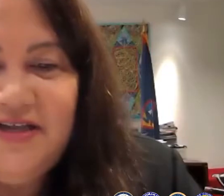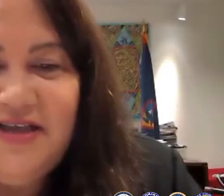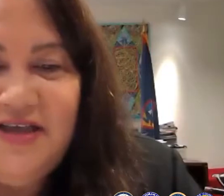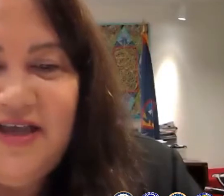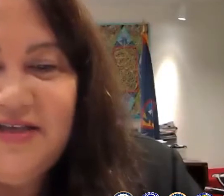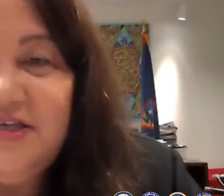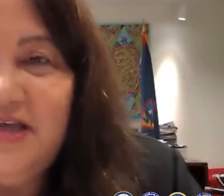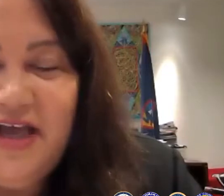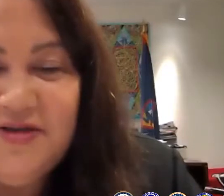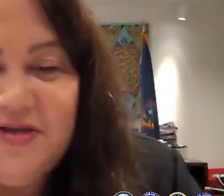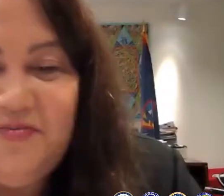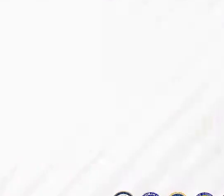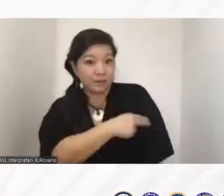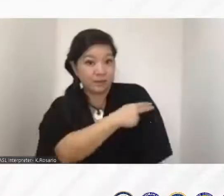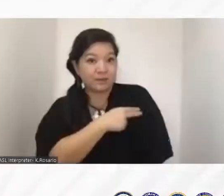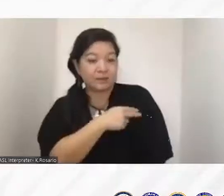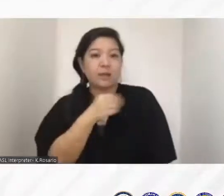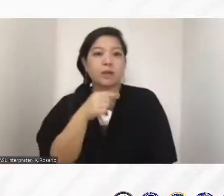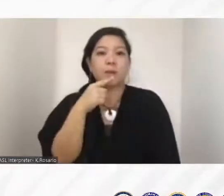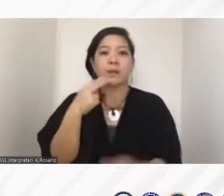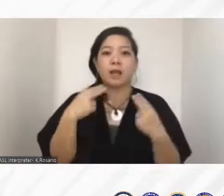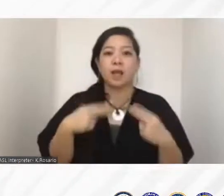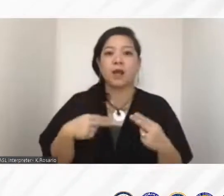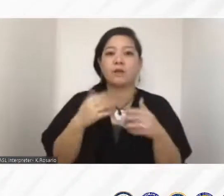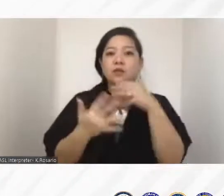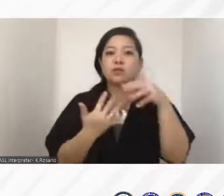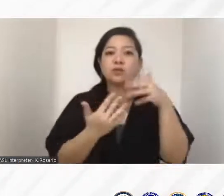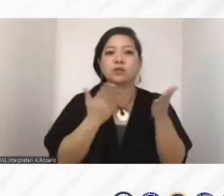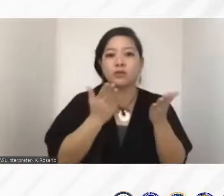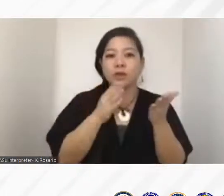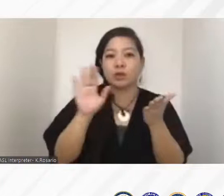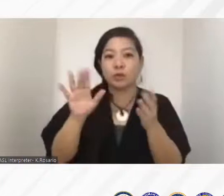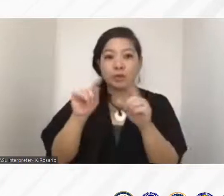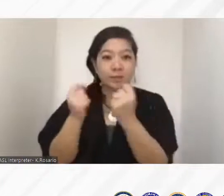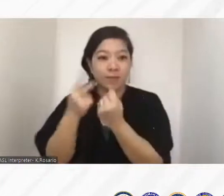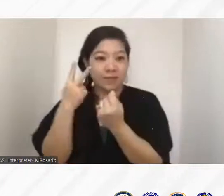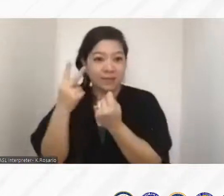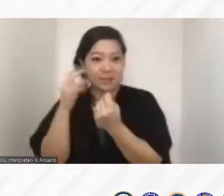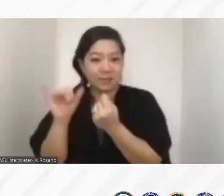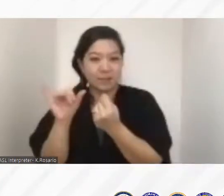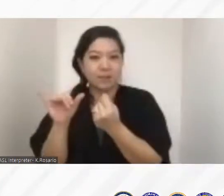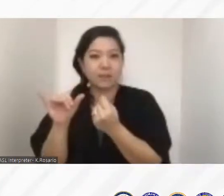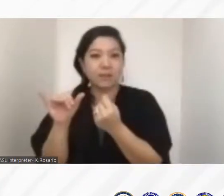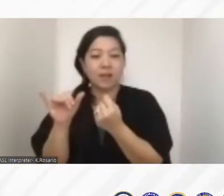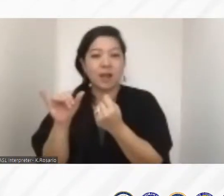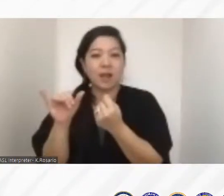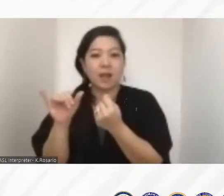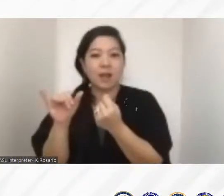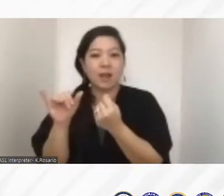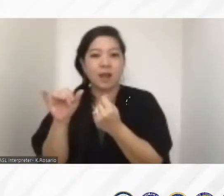GMH and Public Health and Social Services, your team is here. I also see Adjutant General